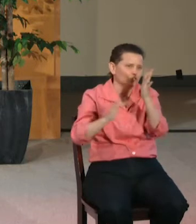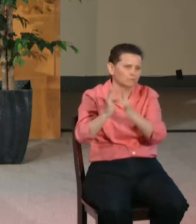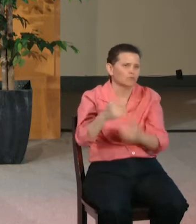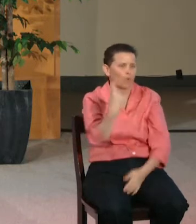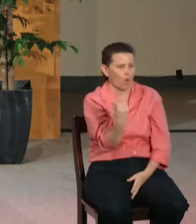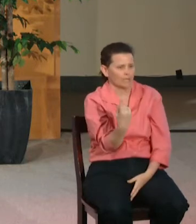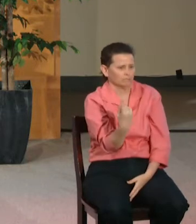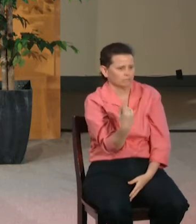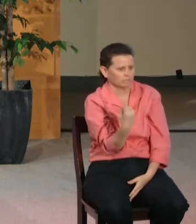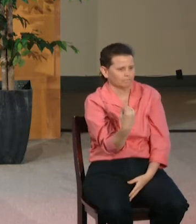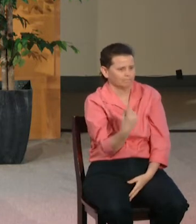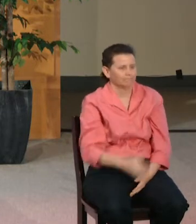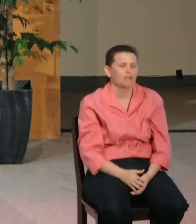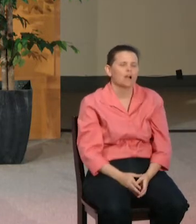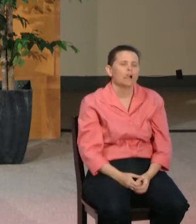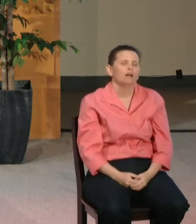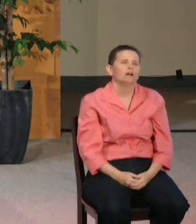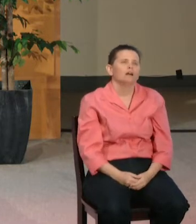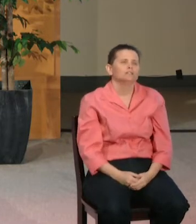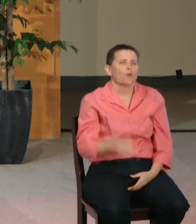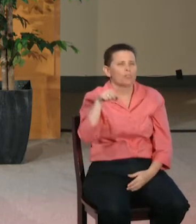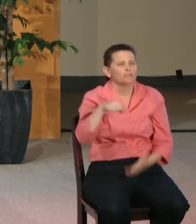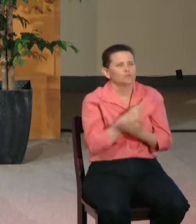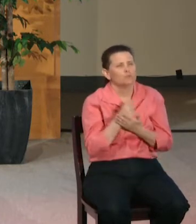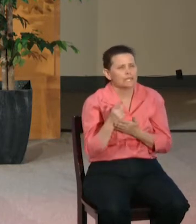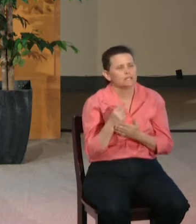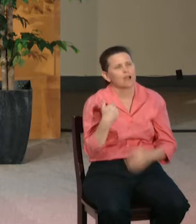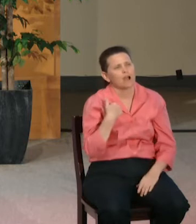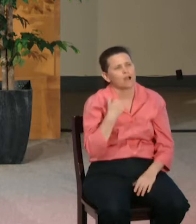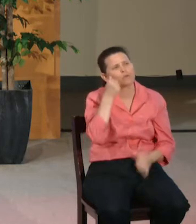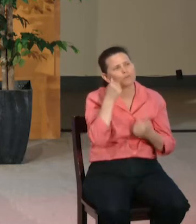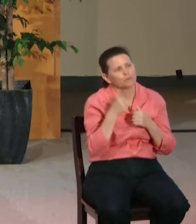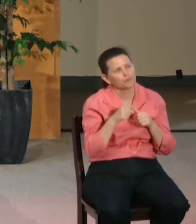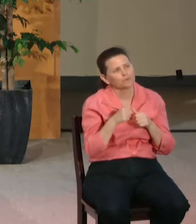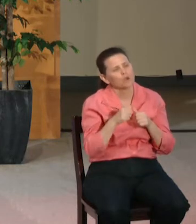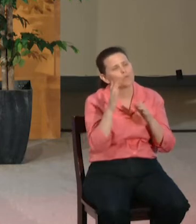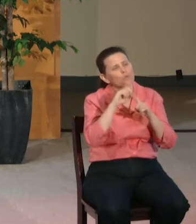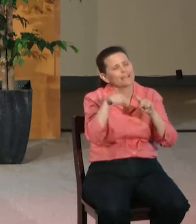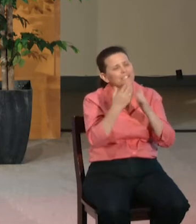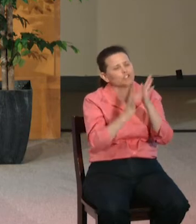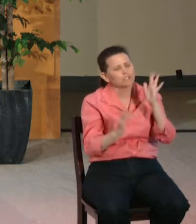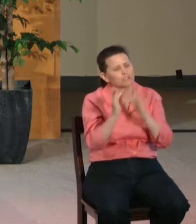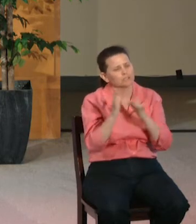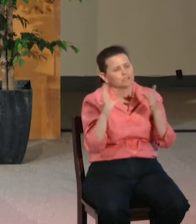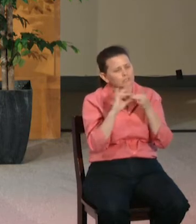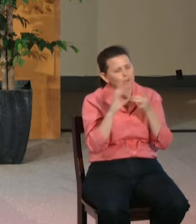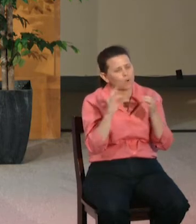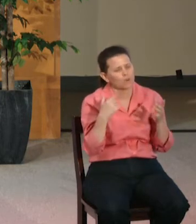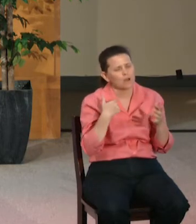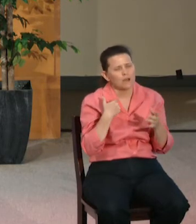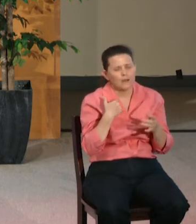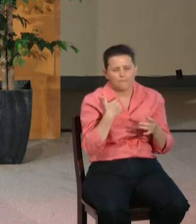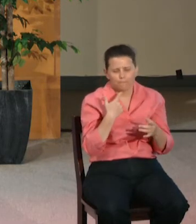I are one. I was reminded this week as I was preparing for this talk, oftentimes when Jesus spoke in parables and stuff like that, he would say like this,